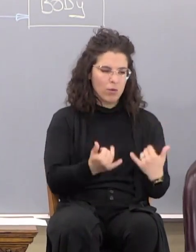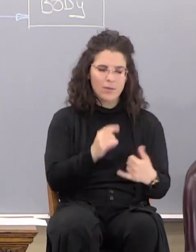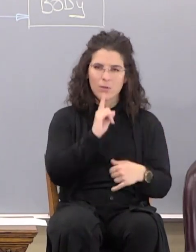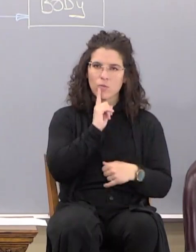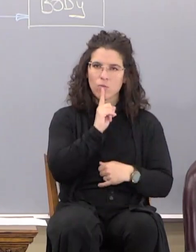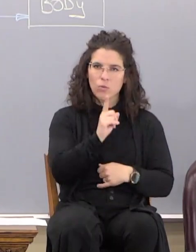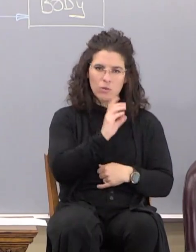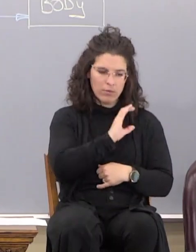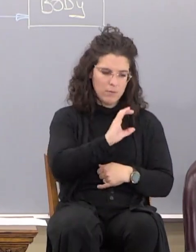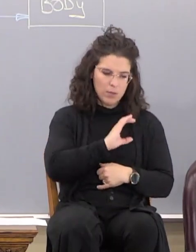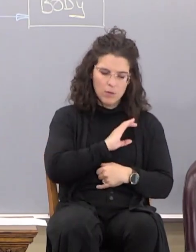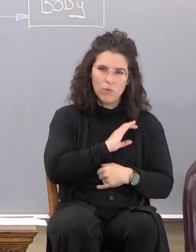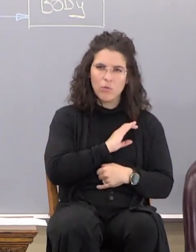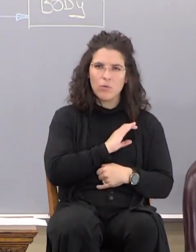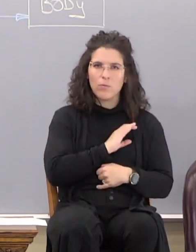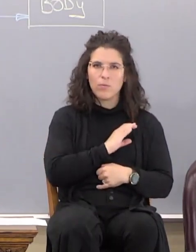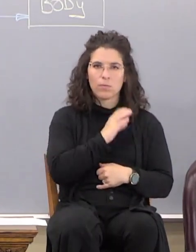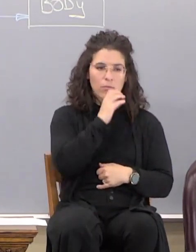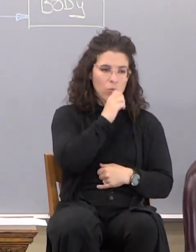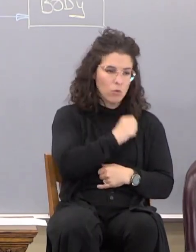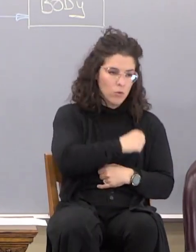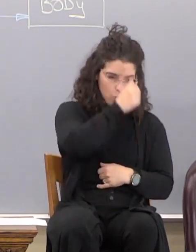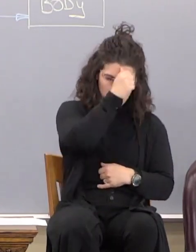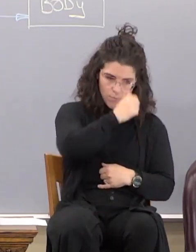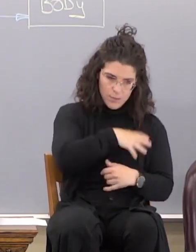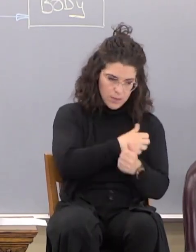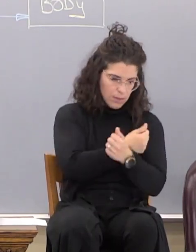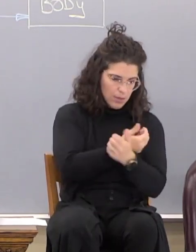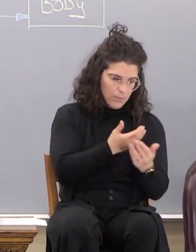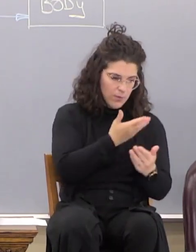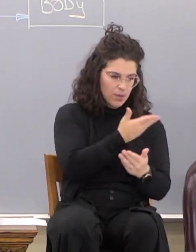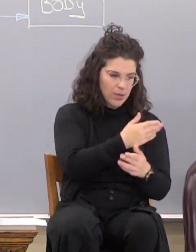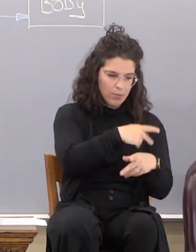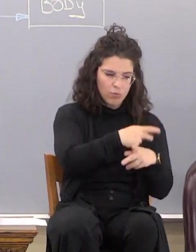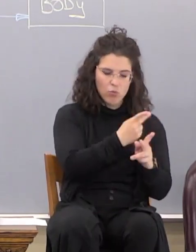character, your old man and all that he produces.